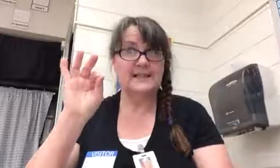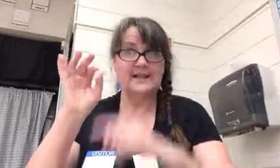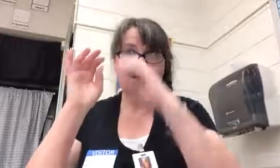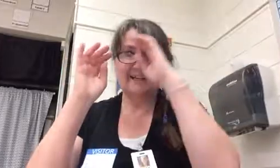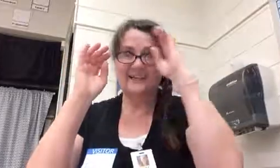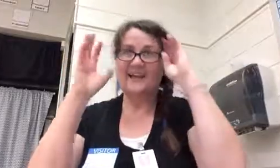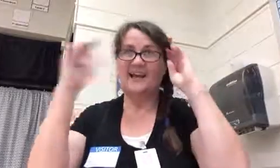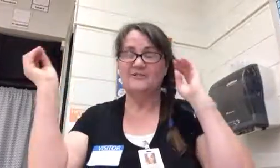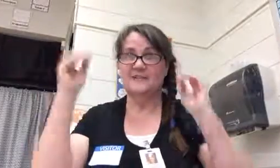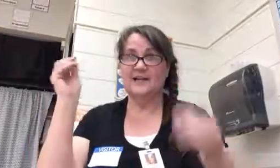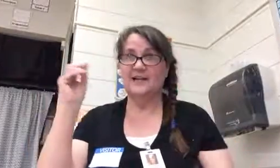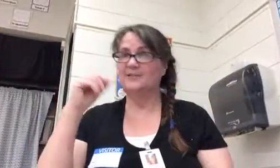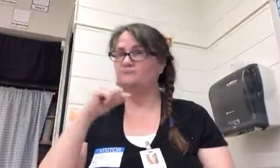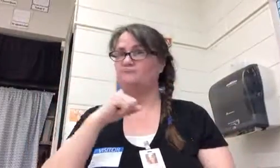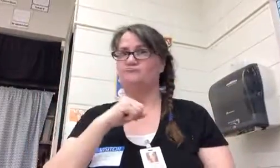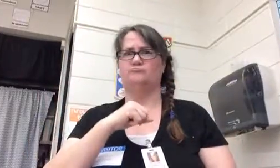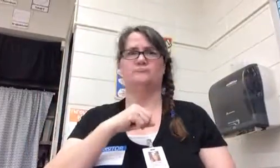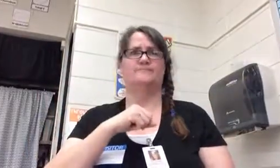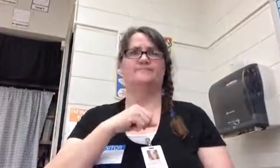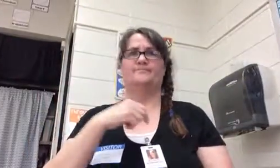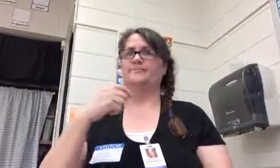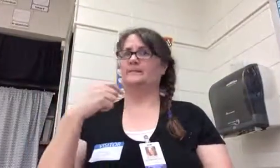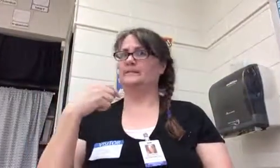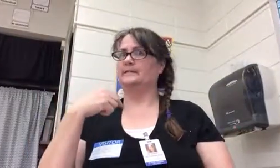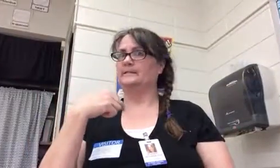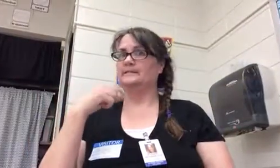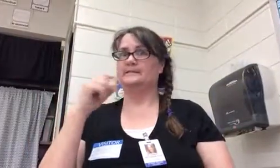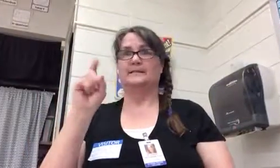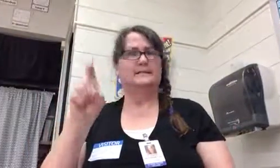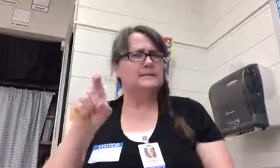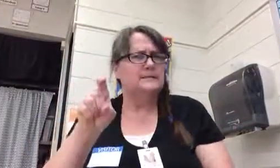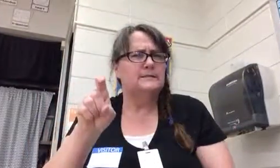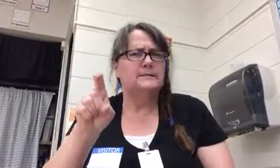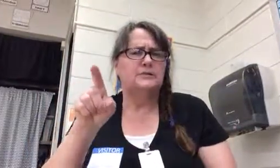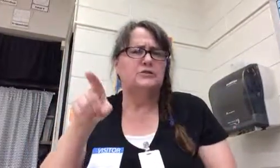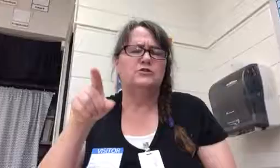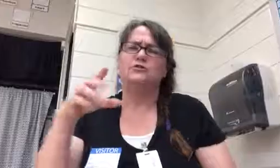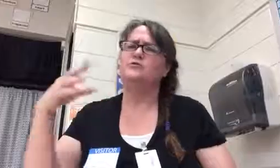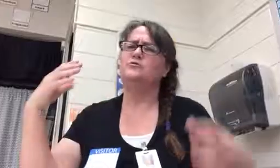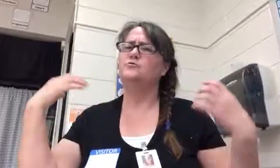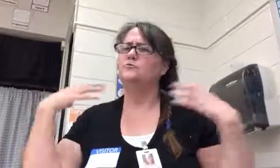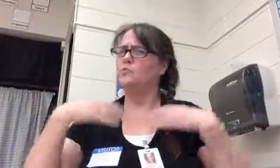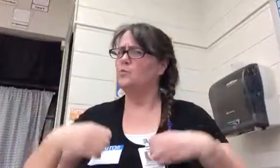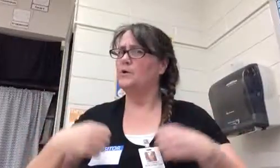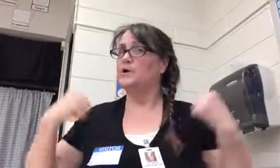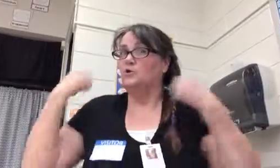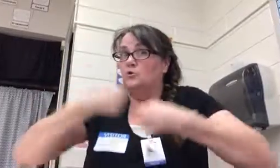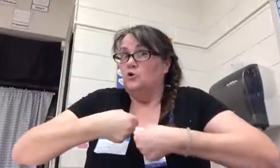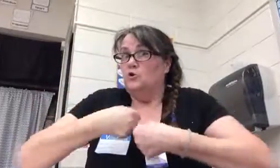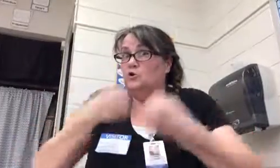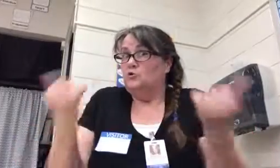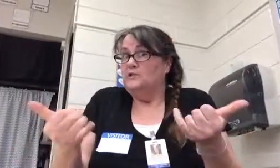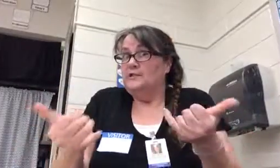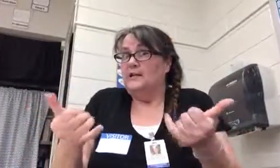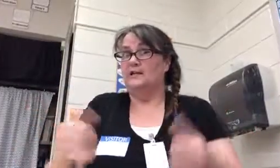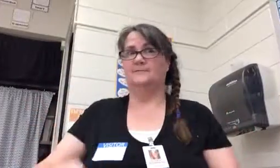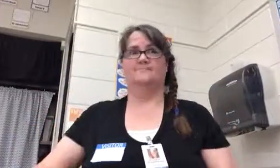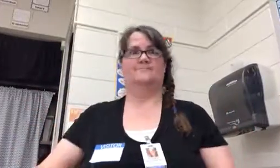didn't even come in a coat. Did you guys come in a coat today? I mean, you should have brought a coat. I brought my coat, but I didn't wear my coat in. It was supposed to be really warm